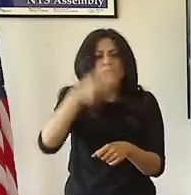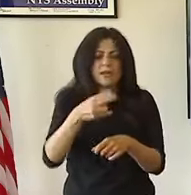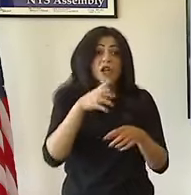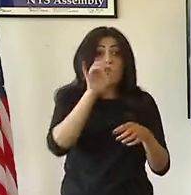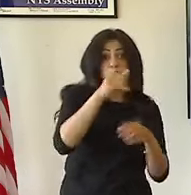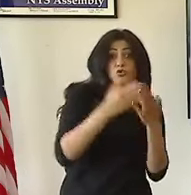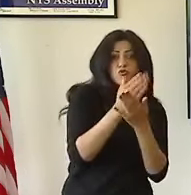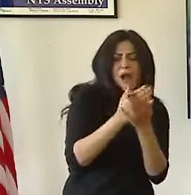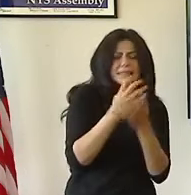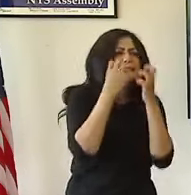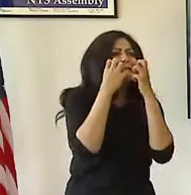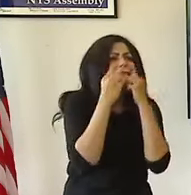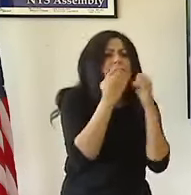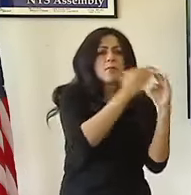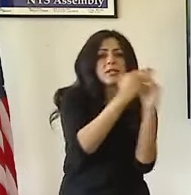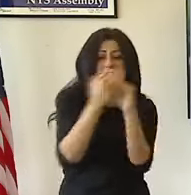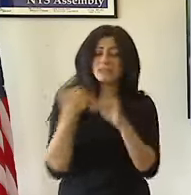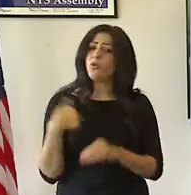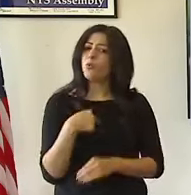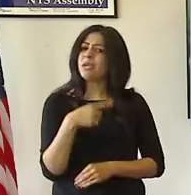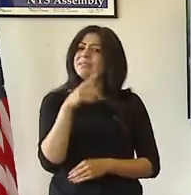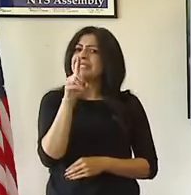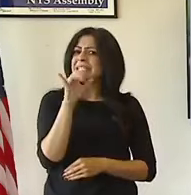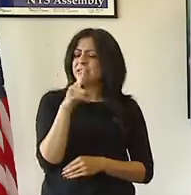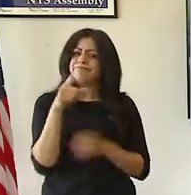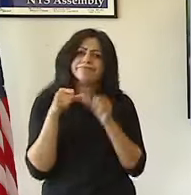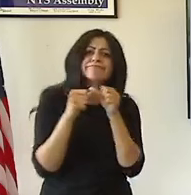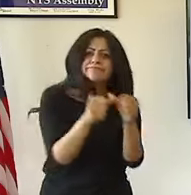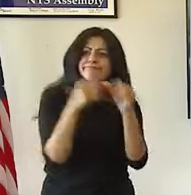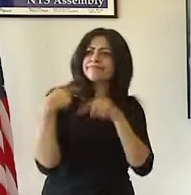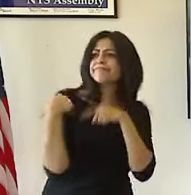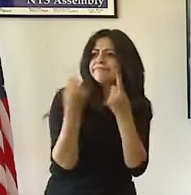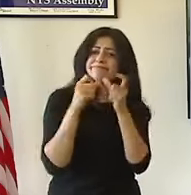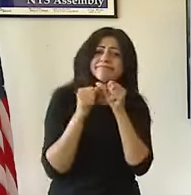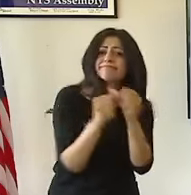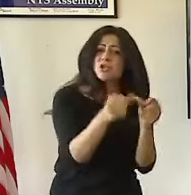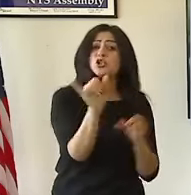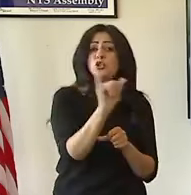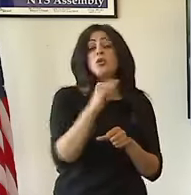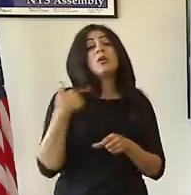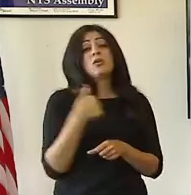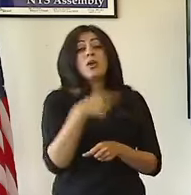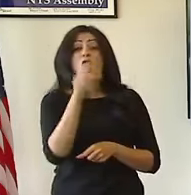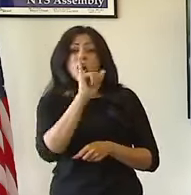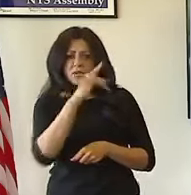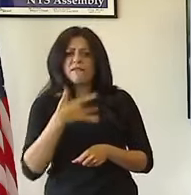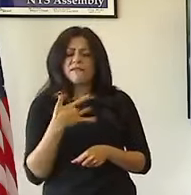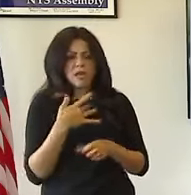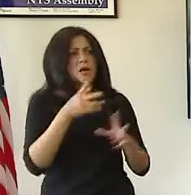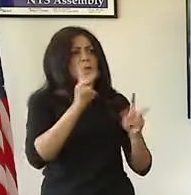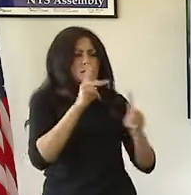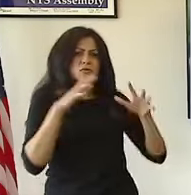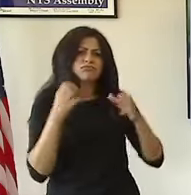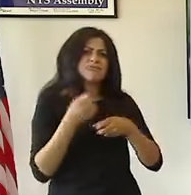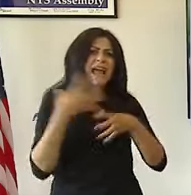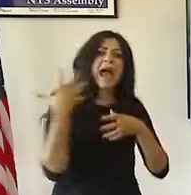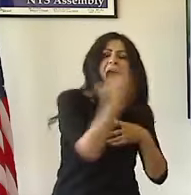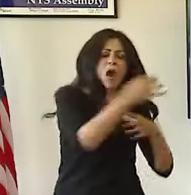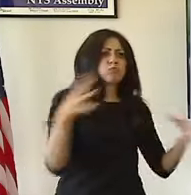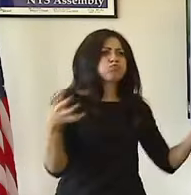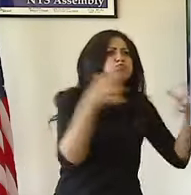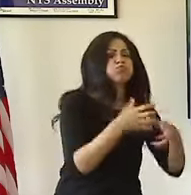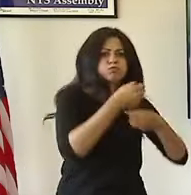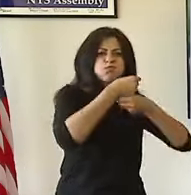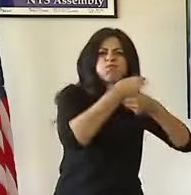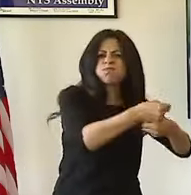We also understand here, as every community does, that protesting and expressing your opinion for